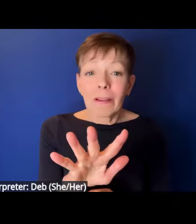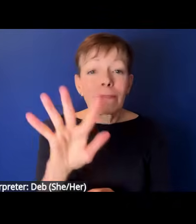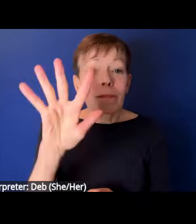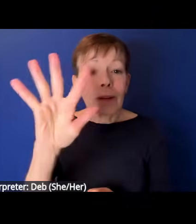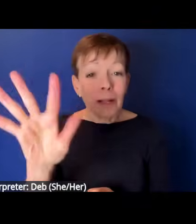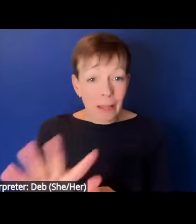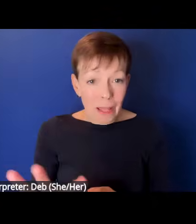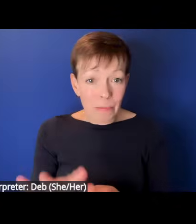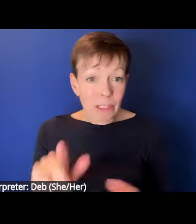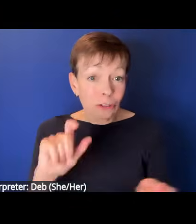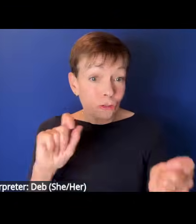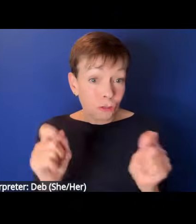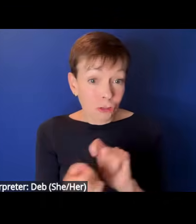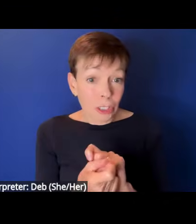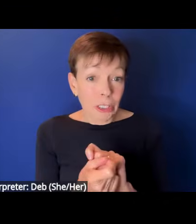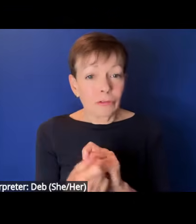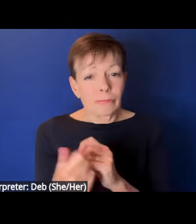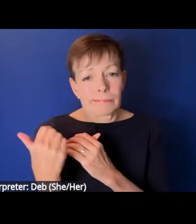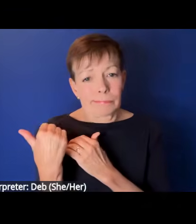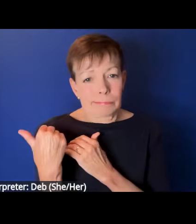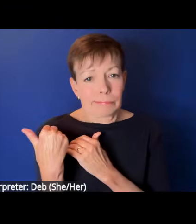group?